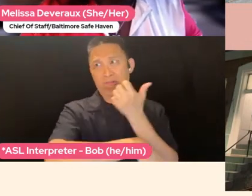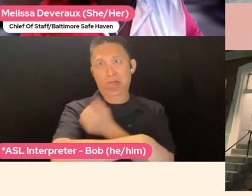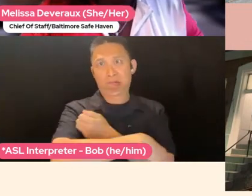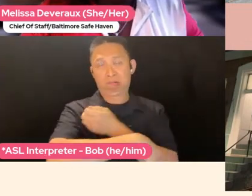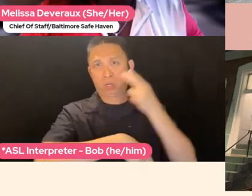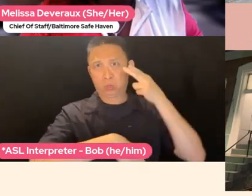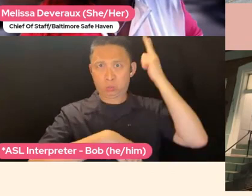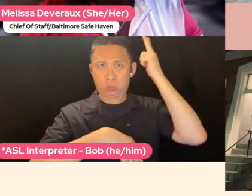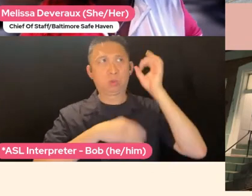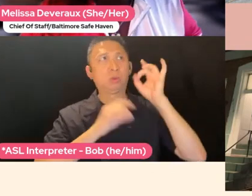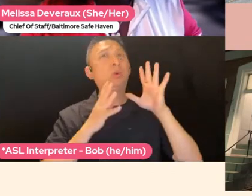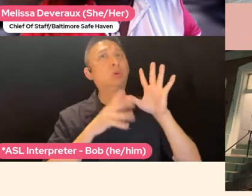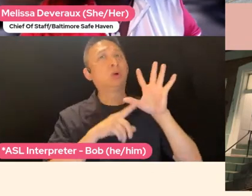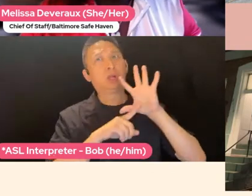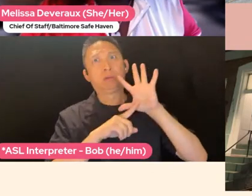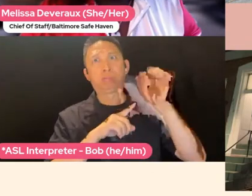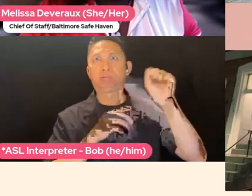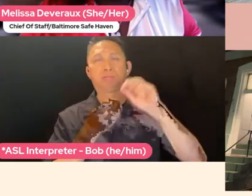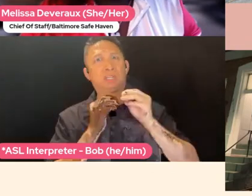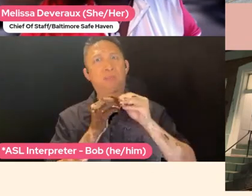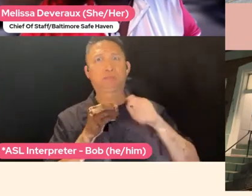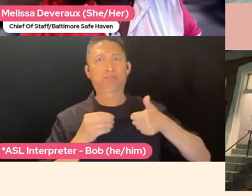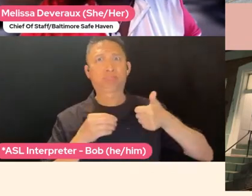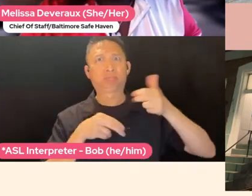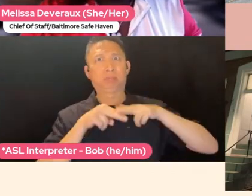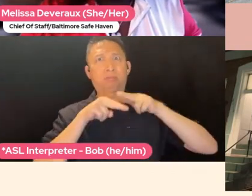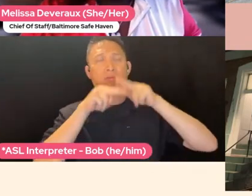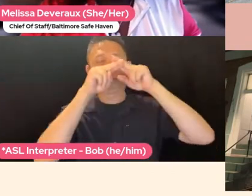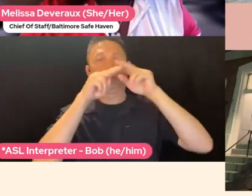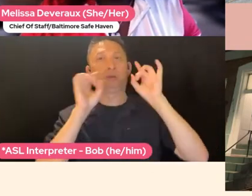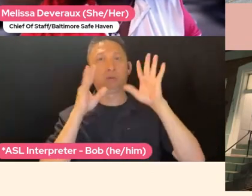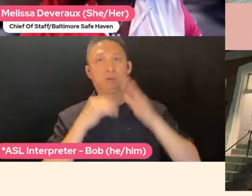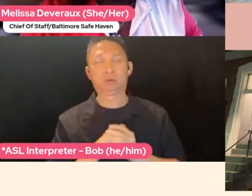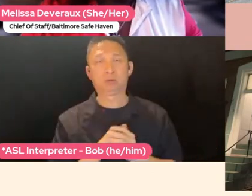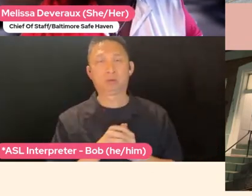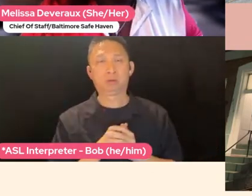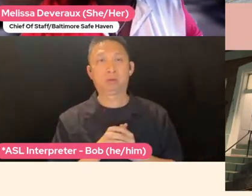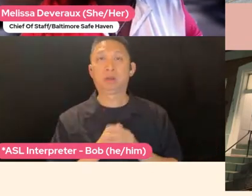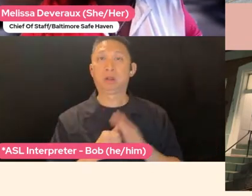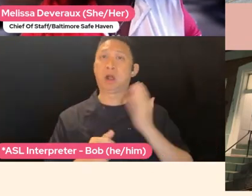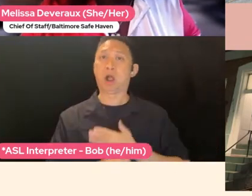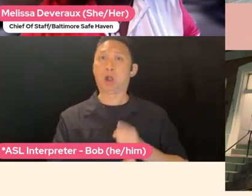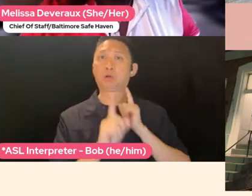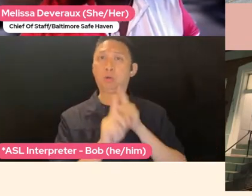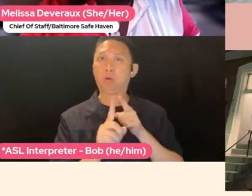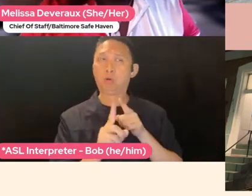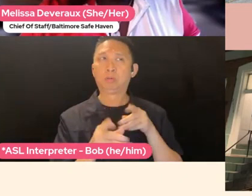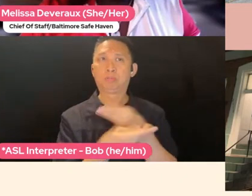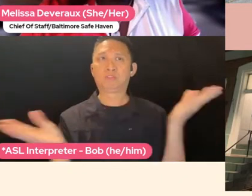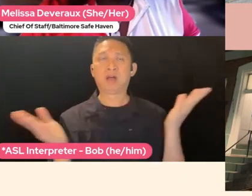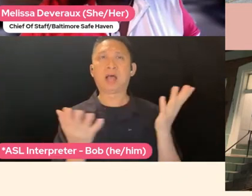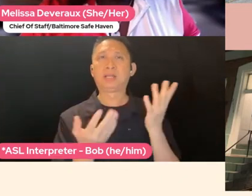are tackling that by providing safer consumption kits,